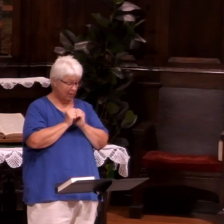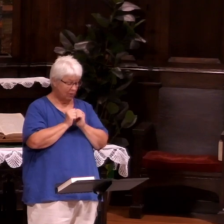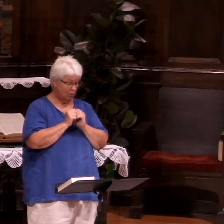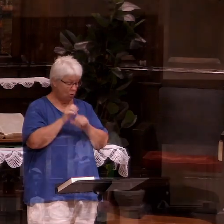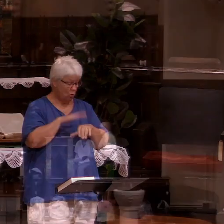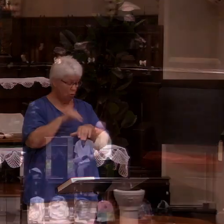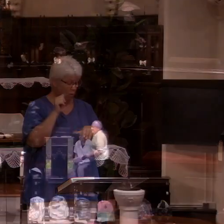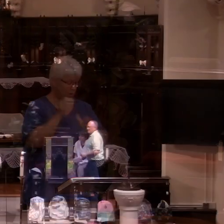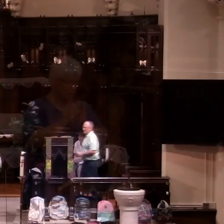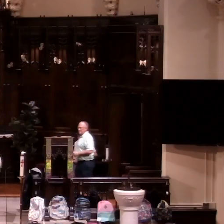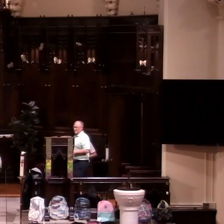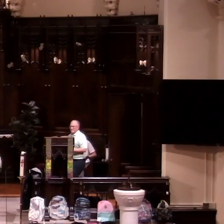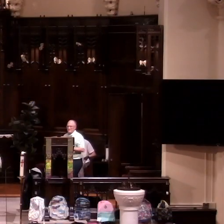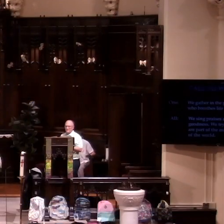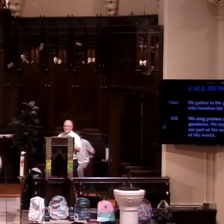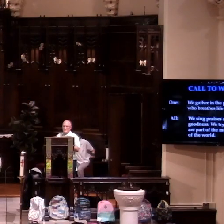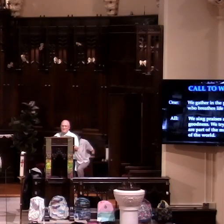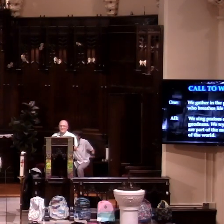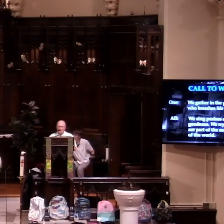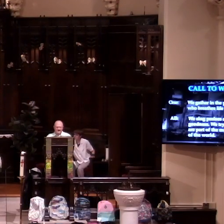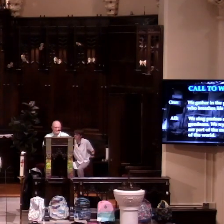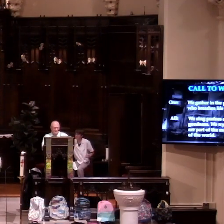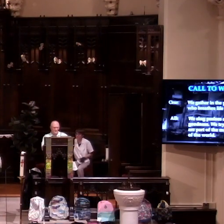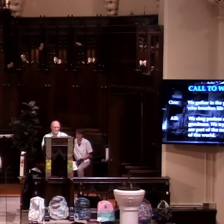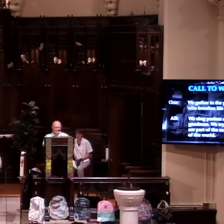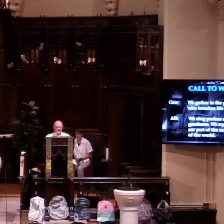call to worship.